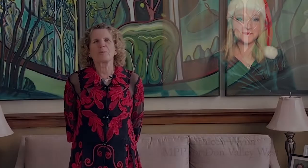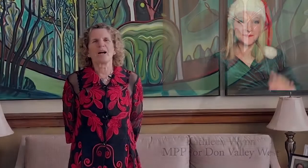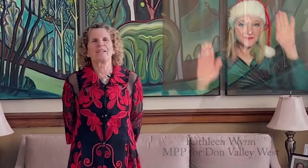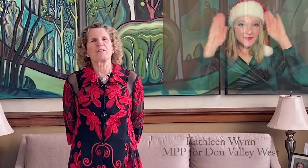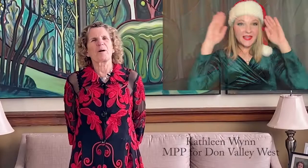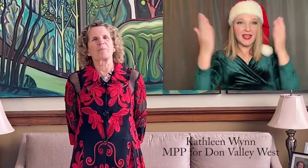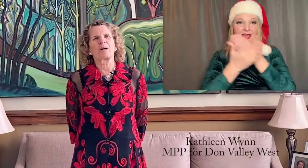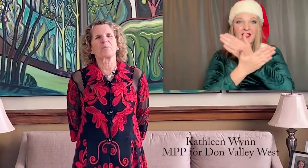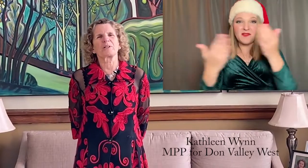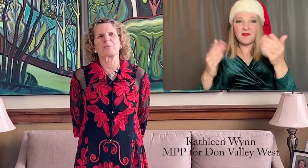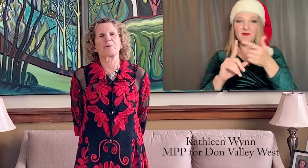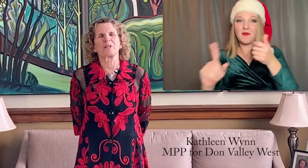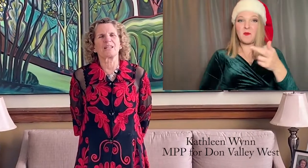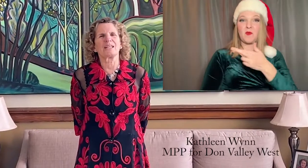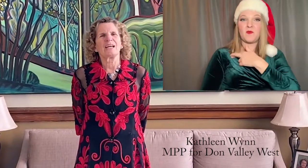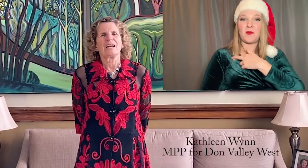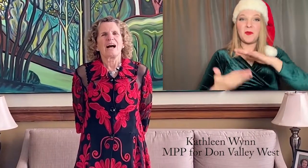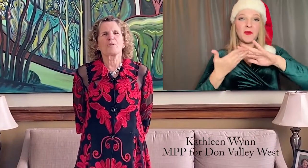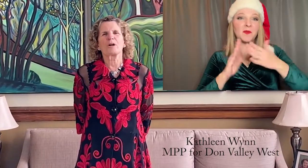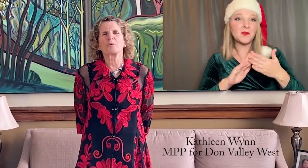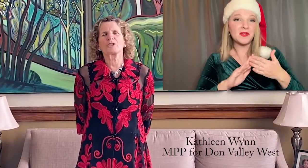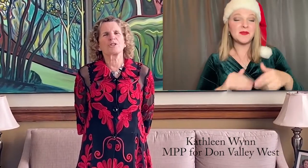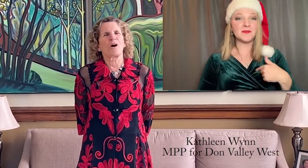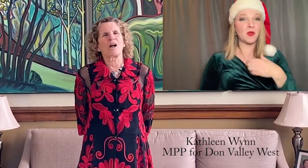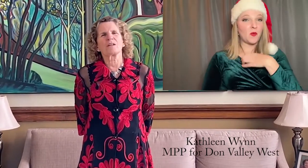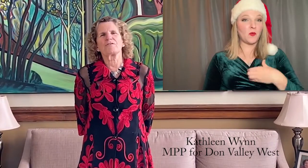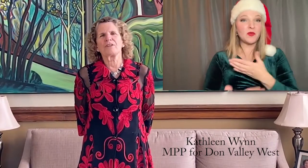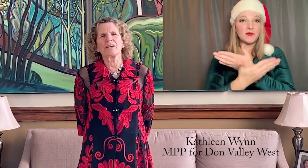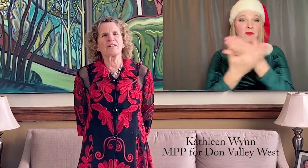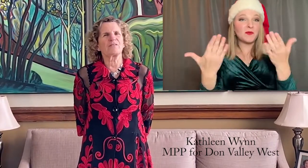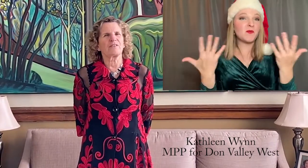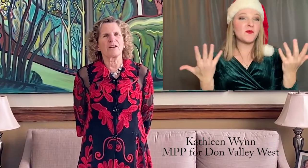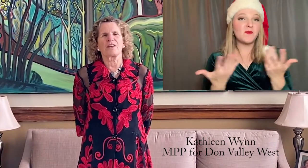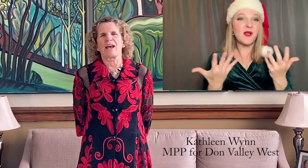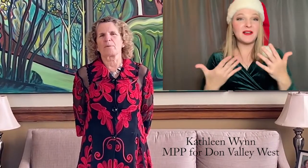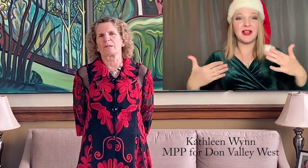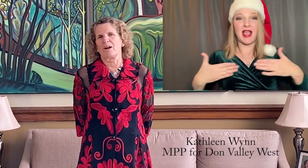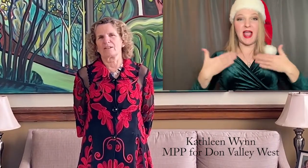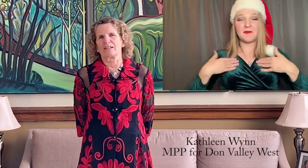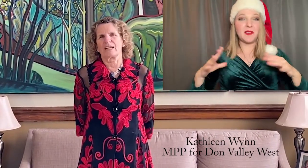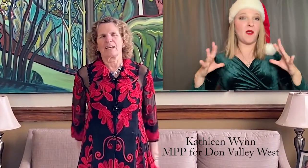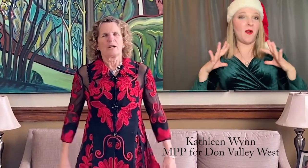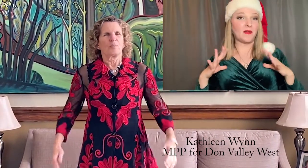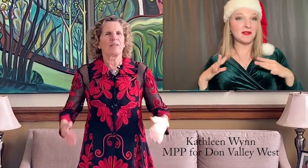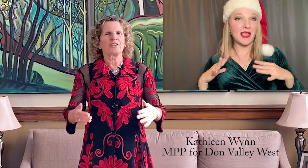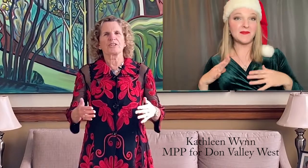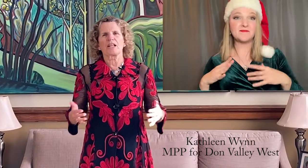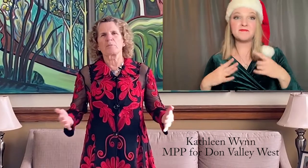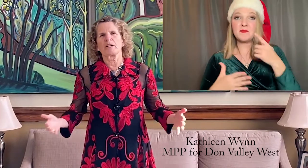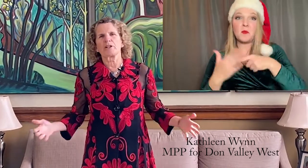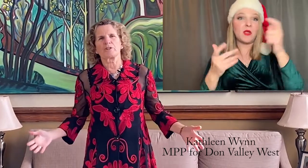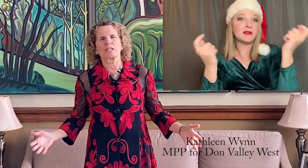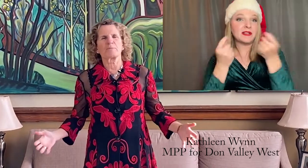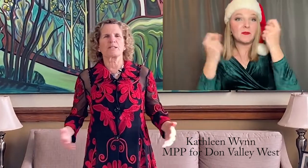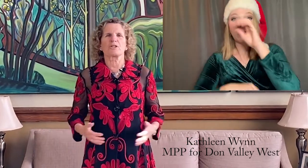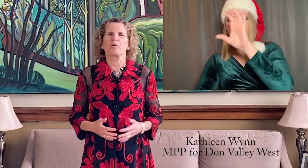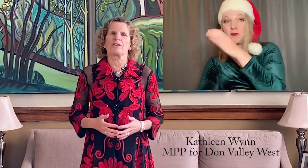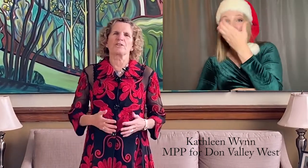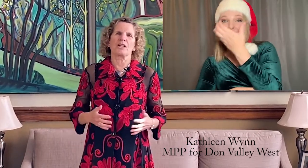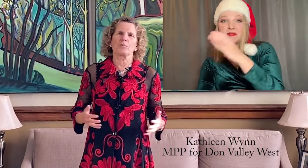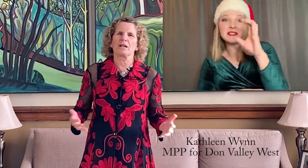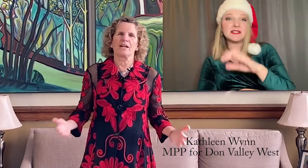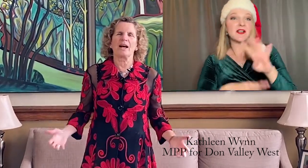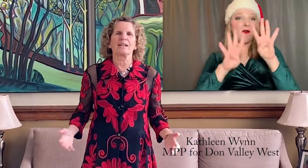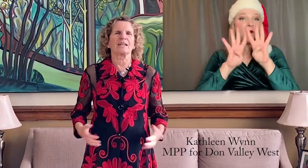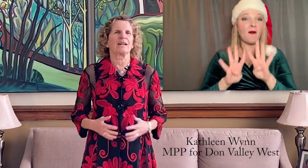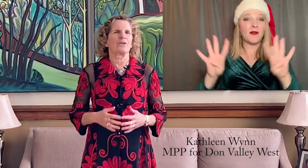Thank you. Hi everyone in the Bob Rumble community. I want to wish you all a very, very happy holiday. Whether you're celebrating Christmas or